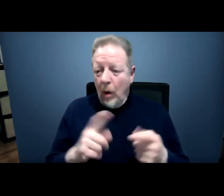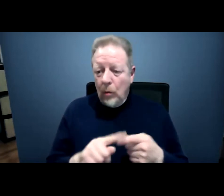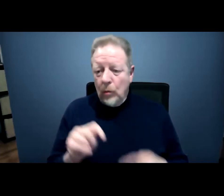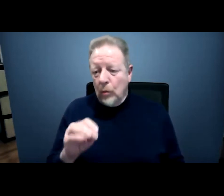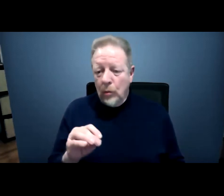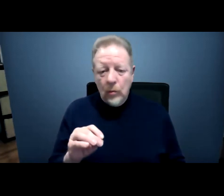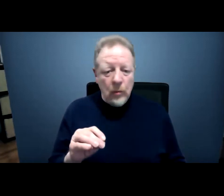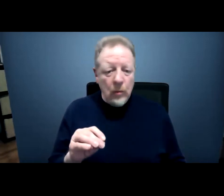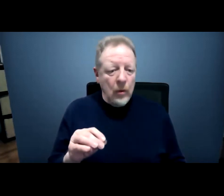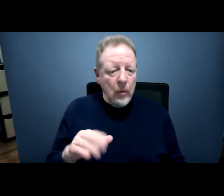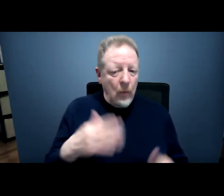I know a few people joined the meeting